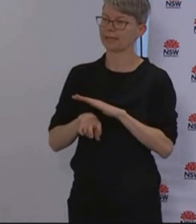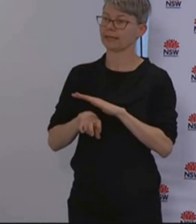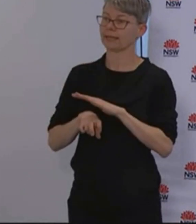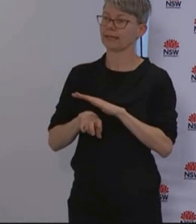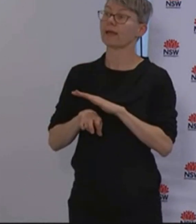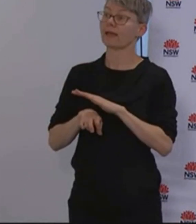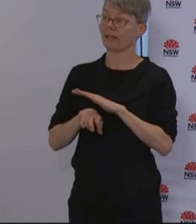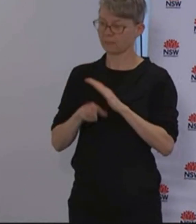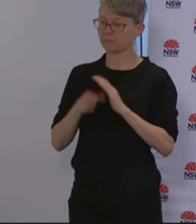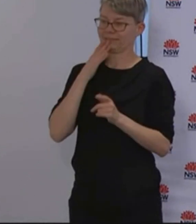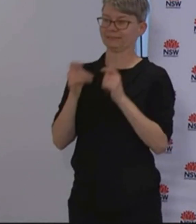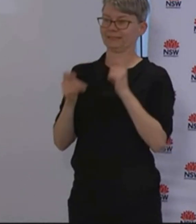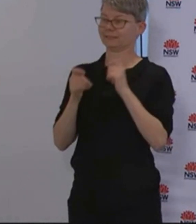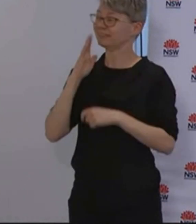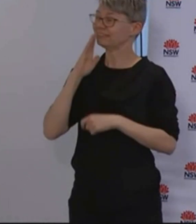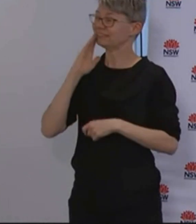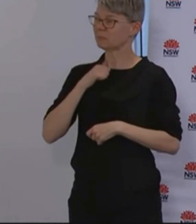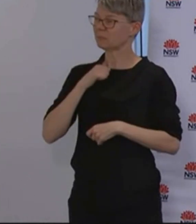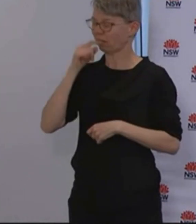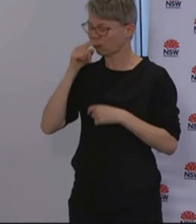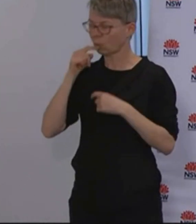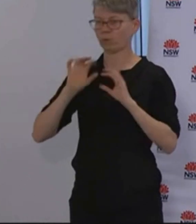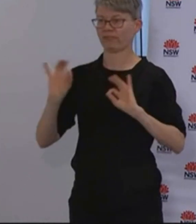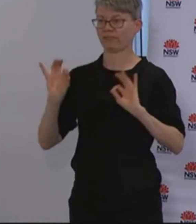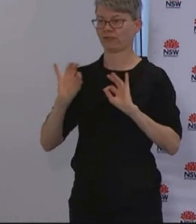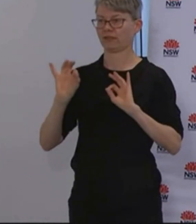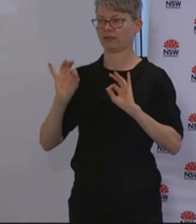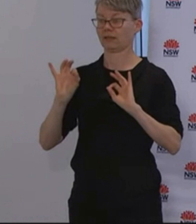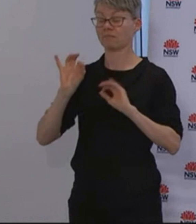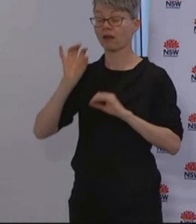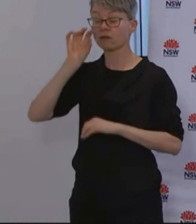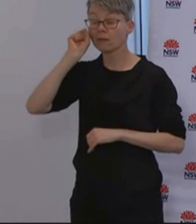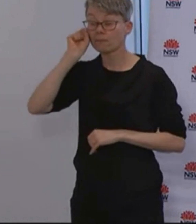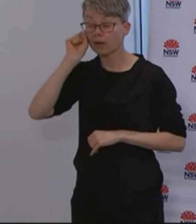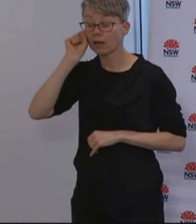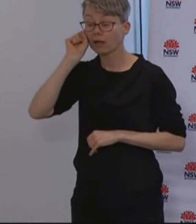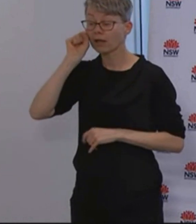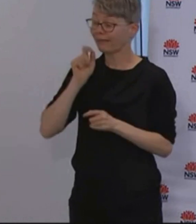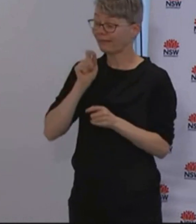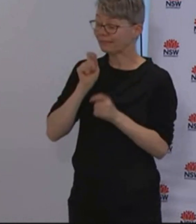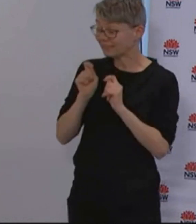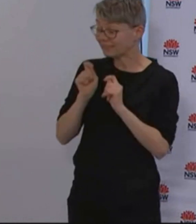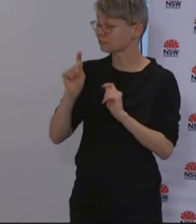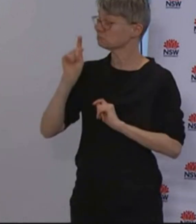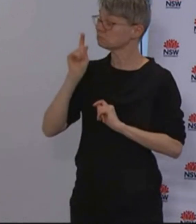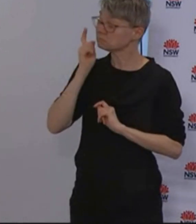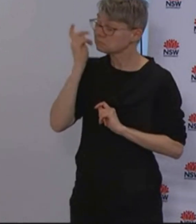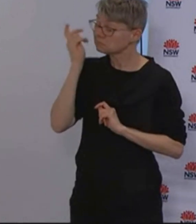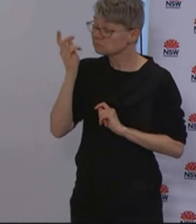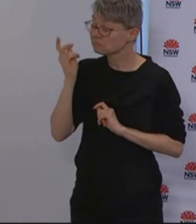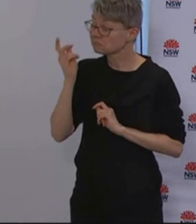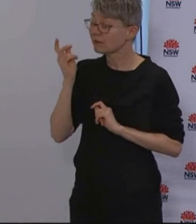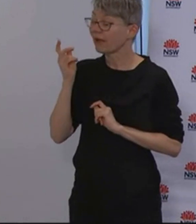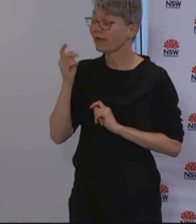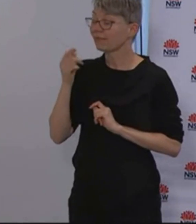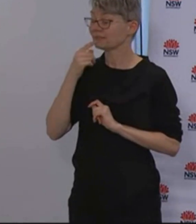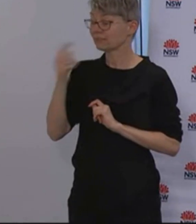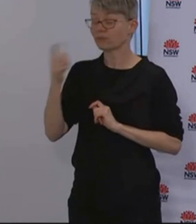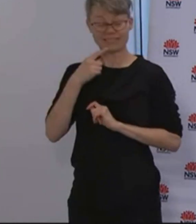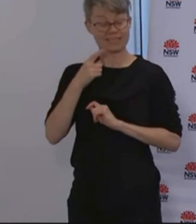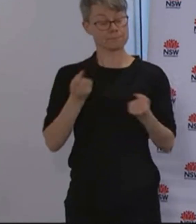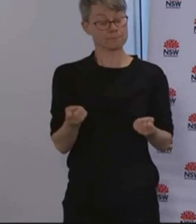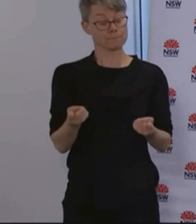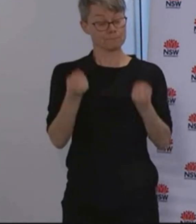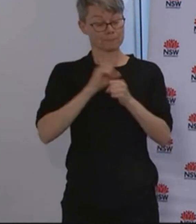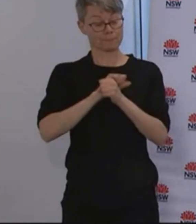tested regardless of whether you've got symptoms. But remember, even if you return a negative result, please stay isolated for 14 days since